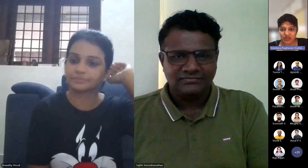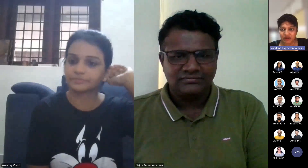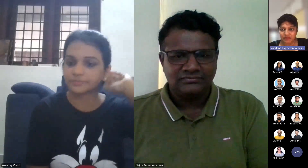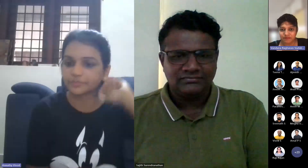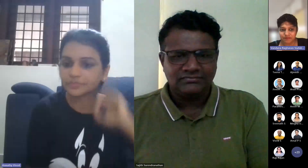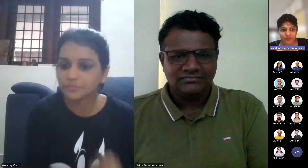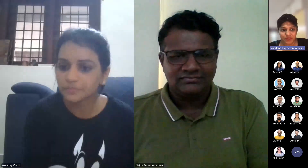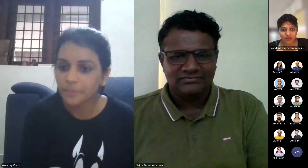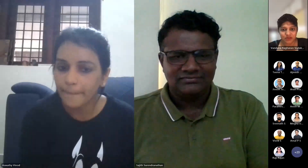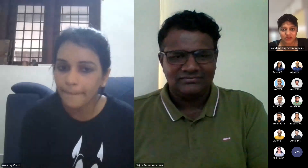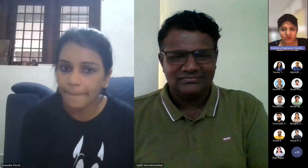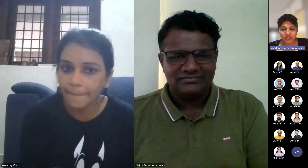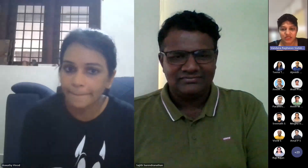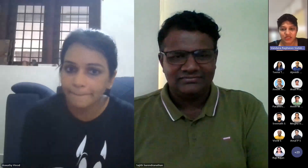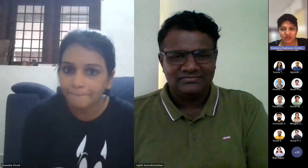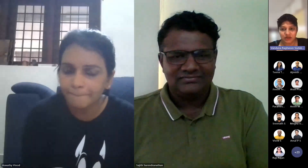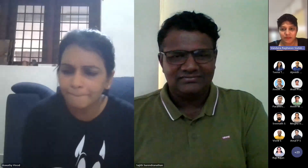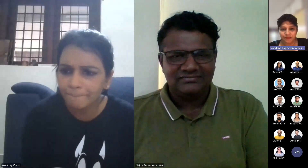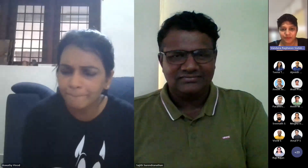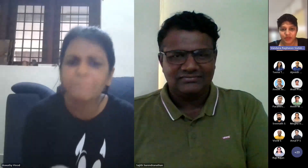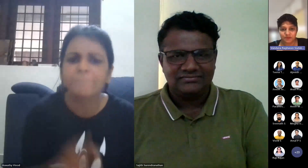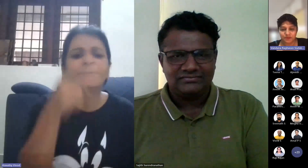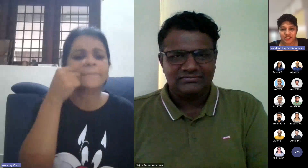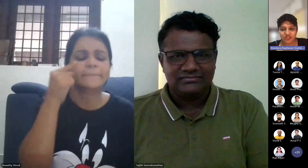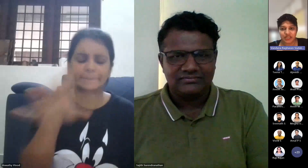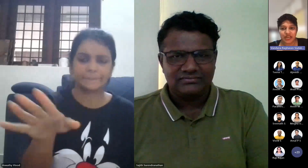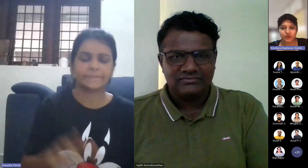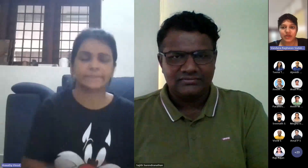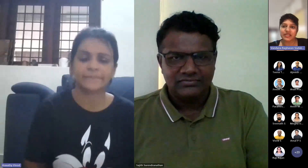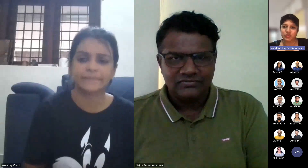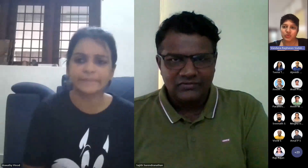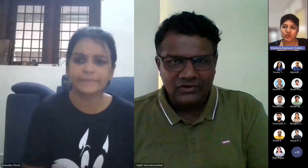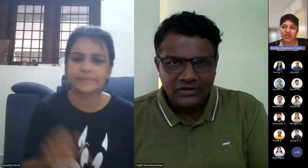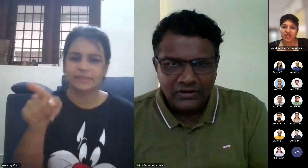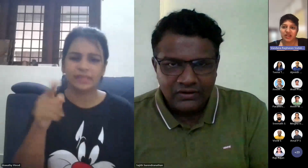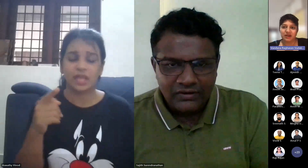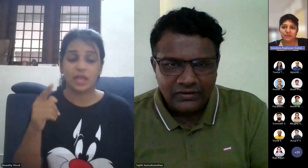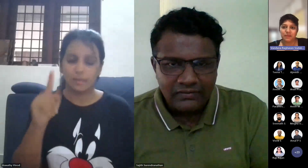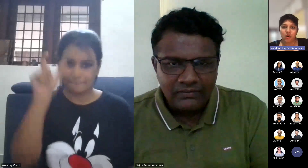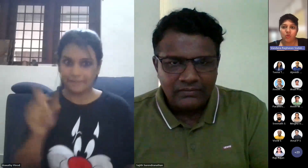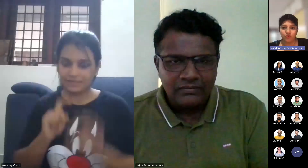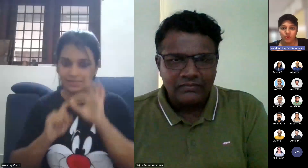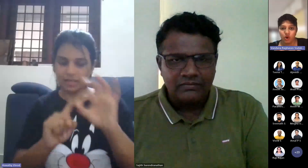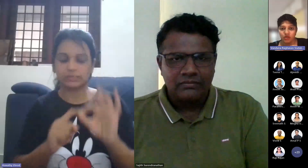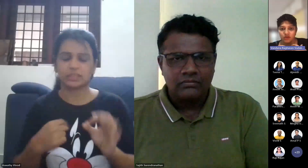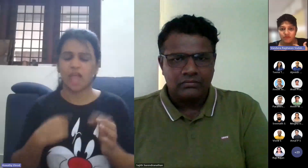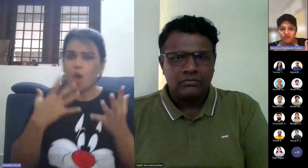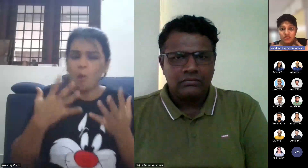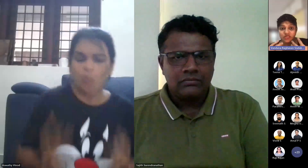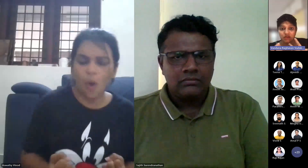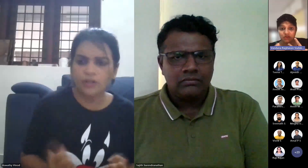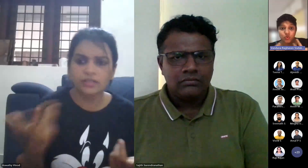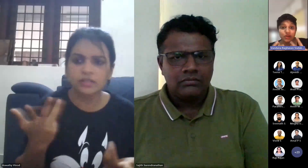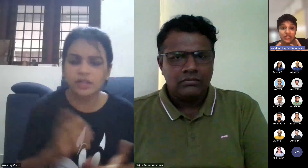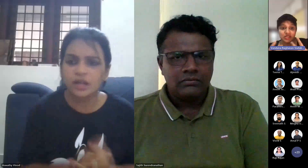Okay. So Sajith, specifically, I would like to know how you got